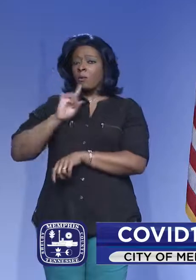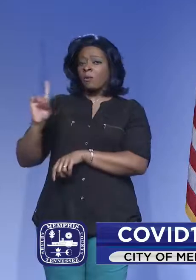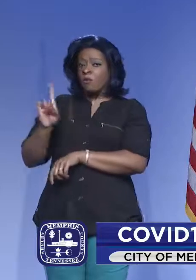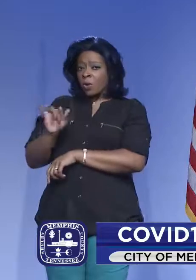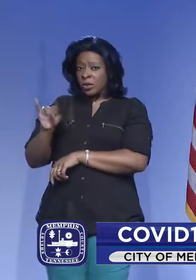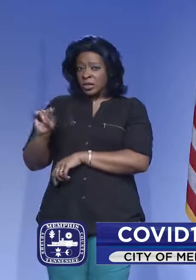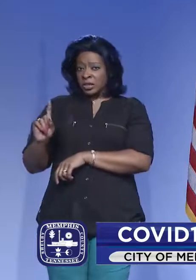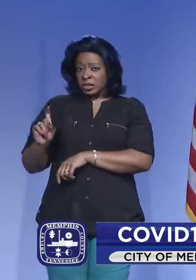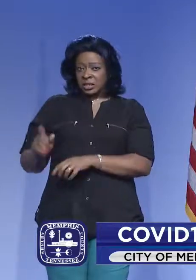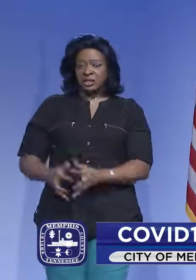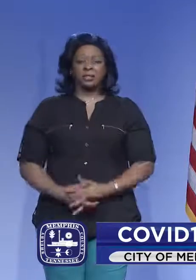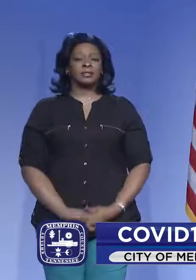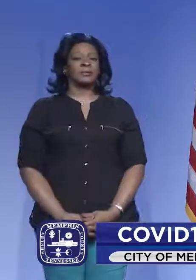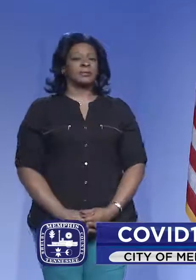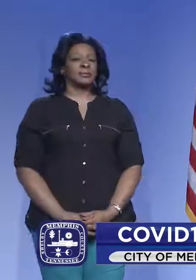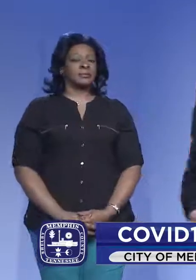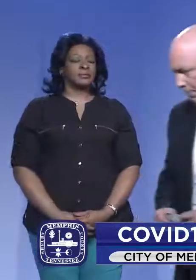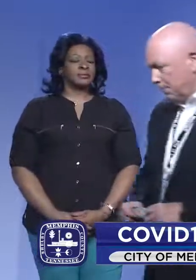it?